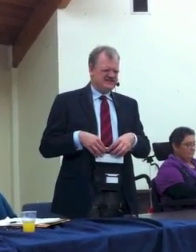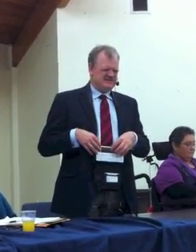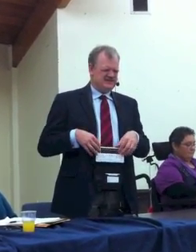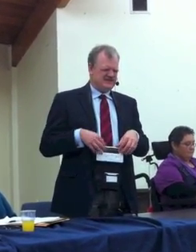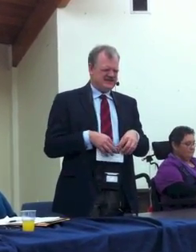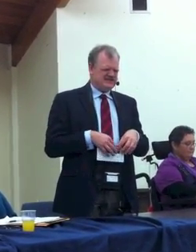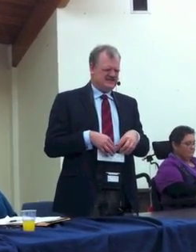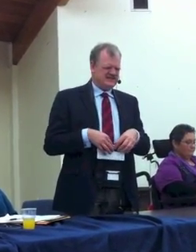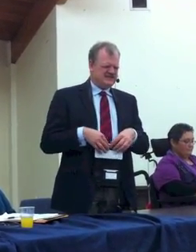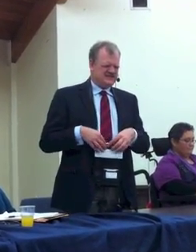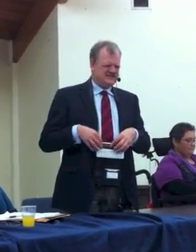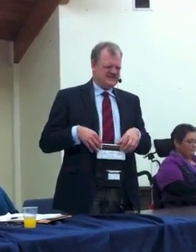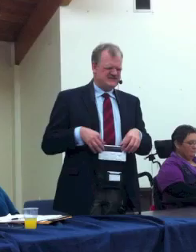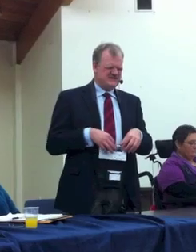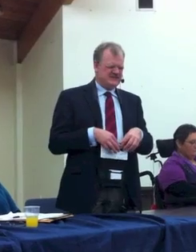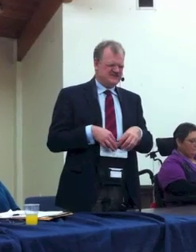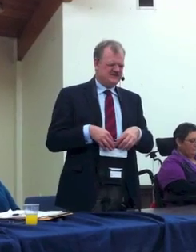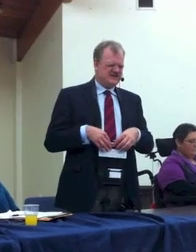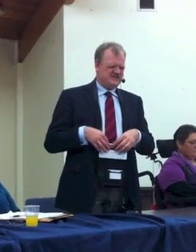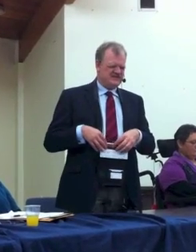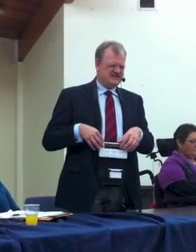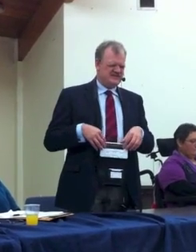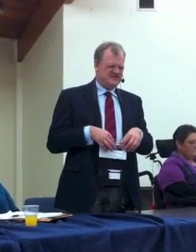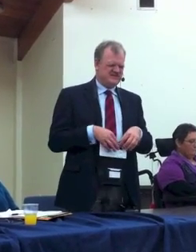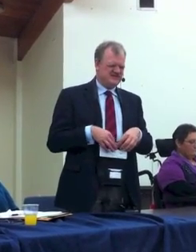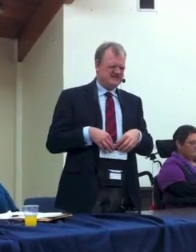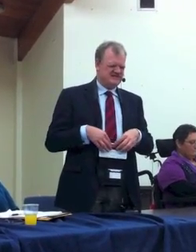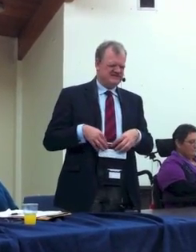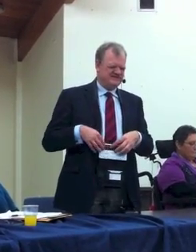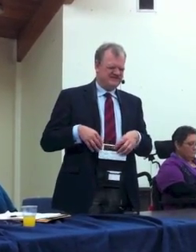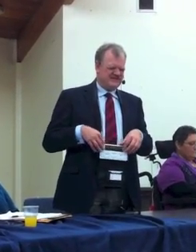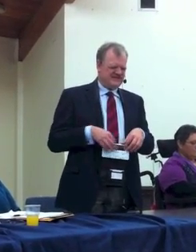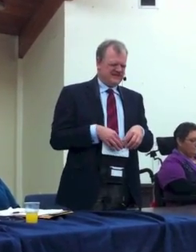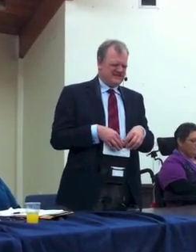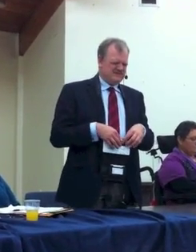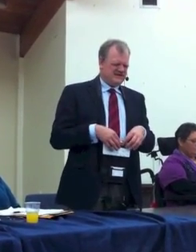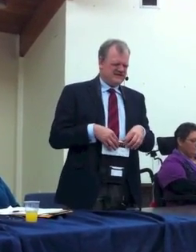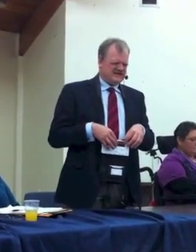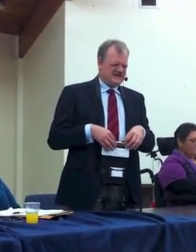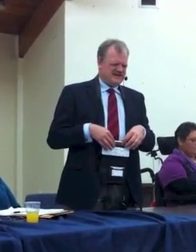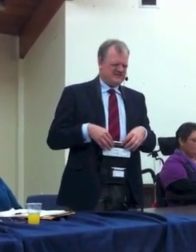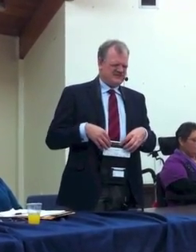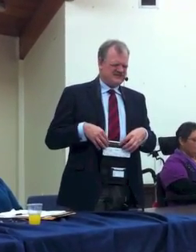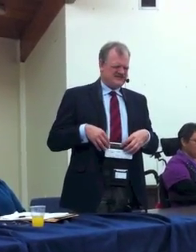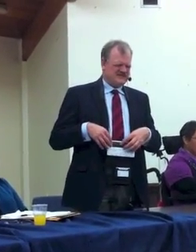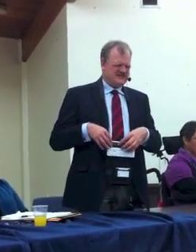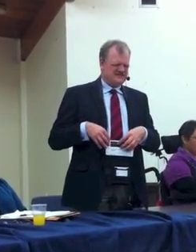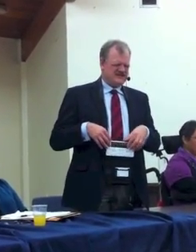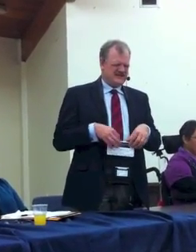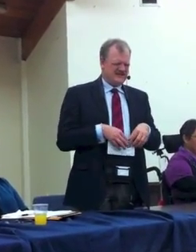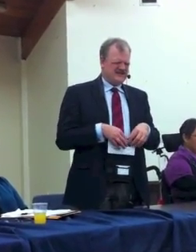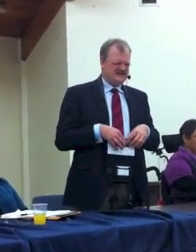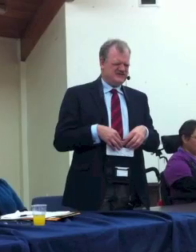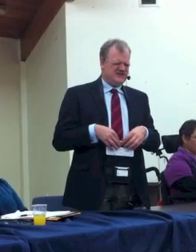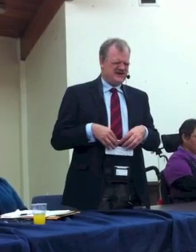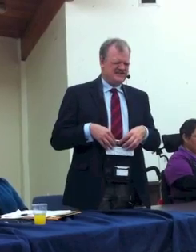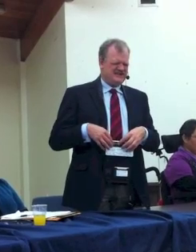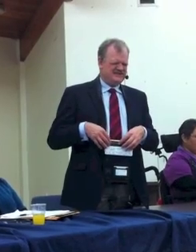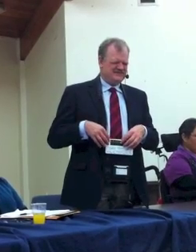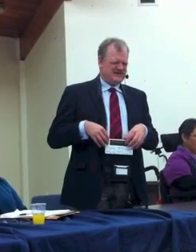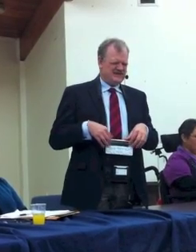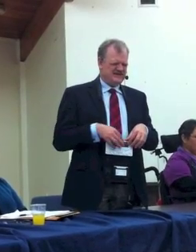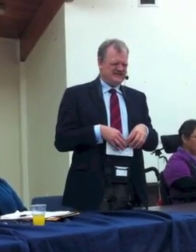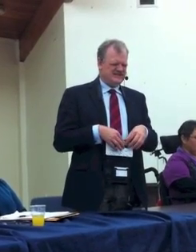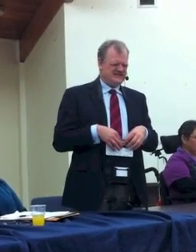justice relies on the assessment of credibility of the person, whether that person is an accused